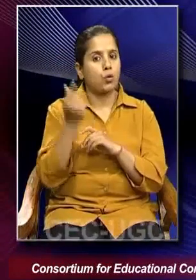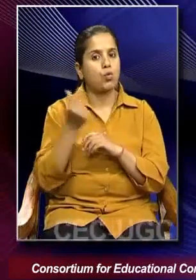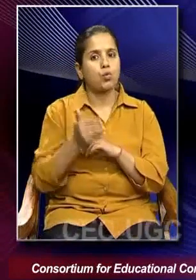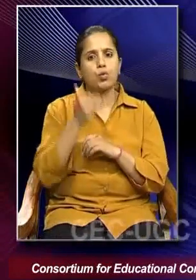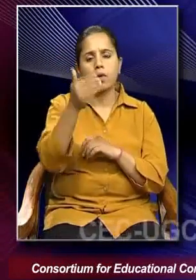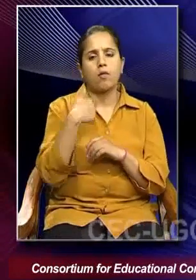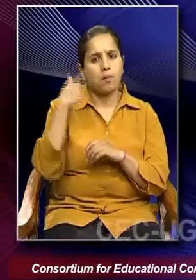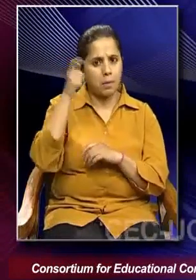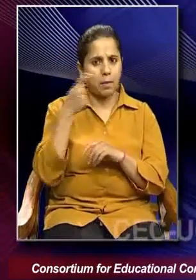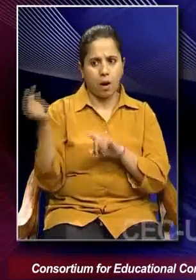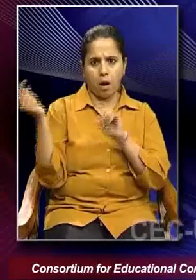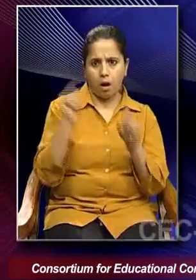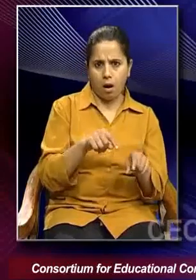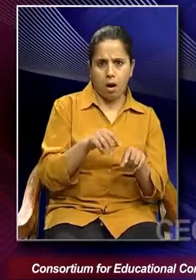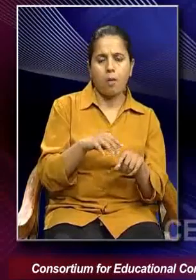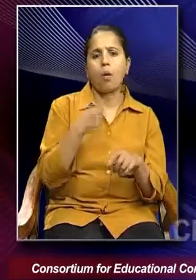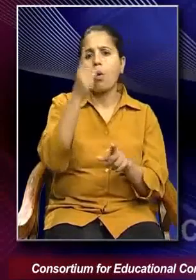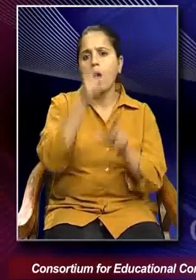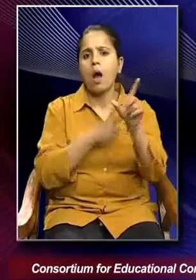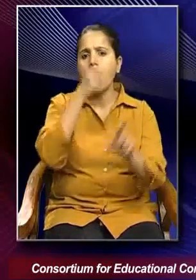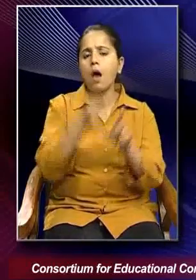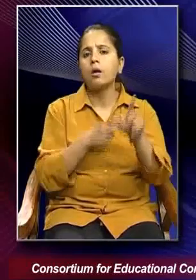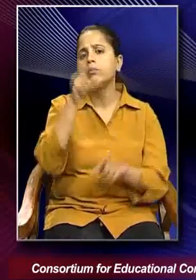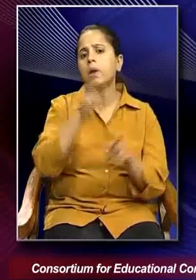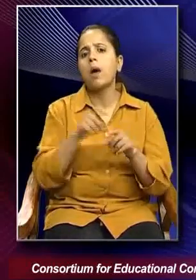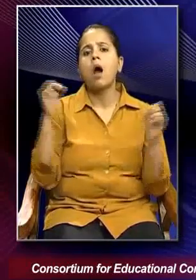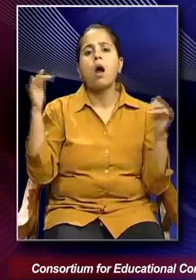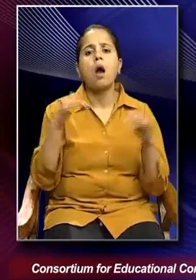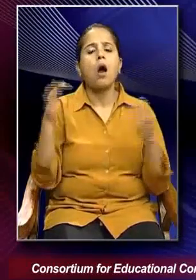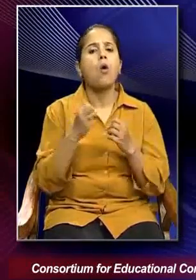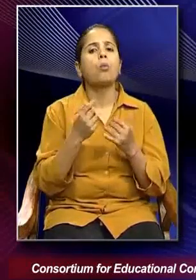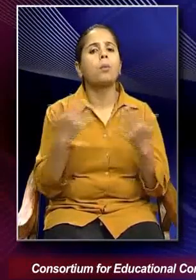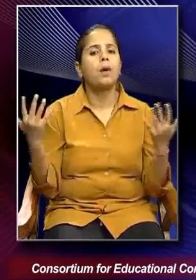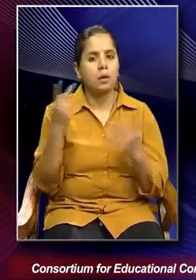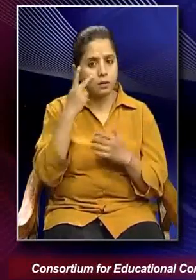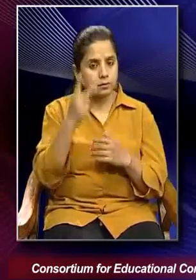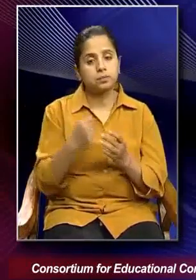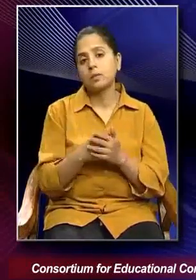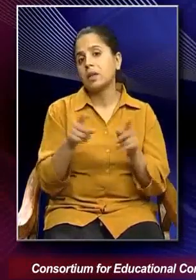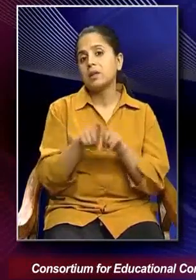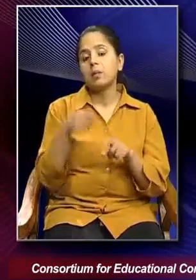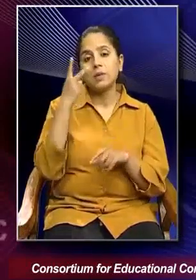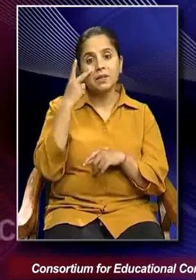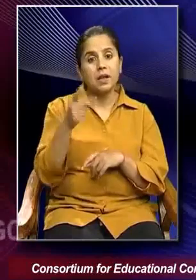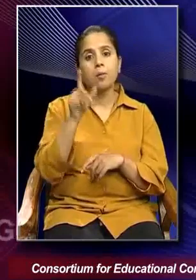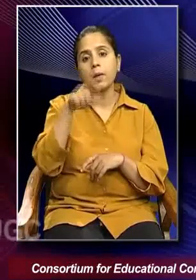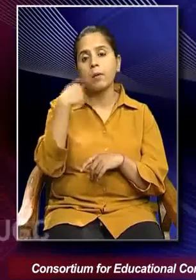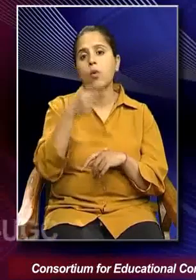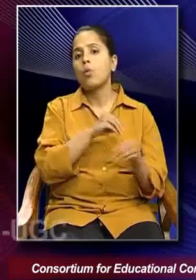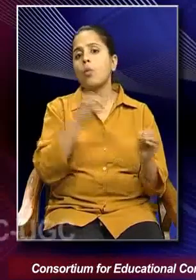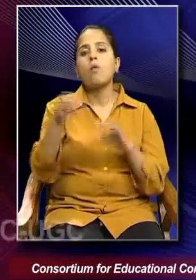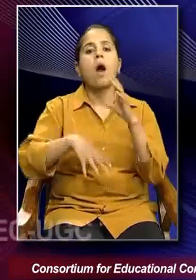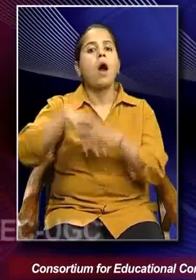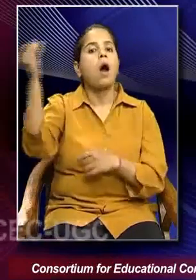sense about the annual footfall, people who are coming in, and likewise, people who are moving out